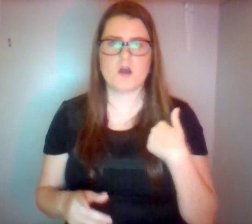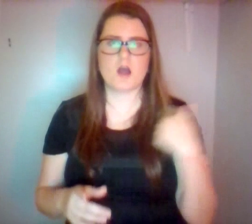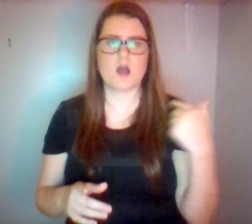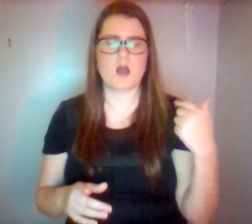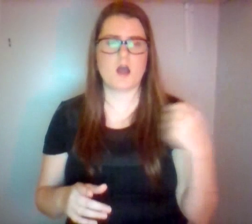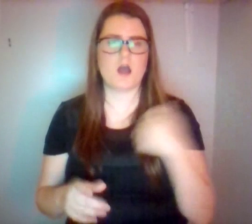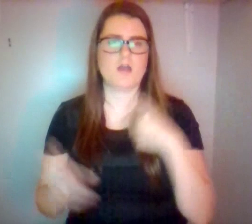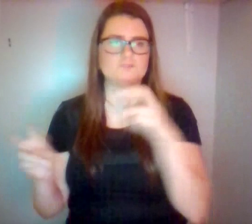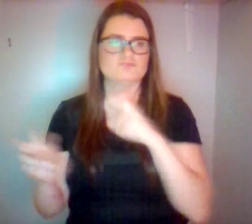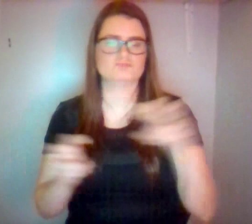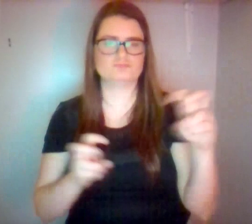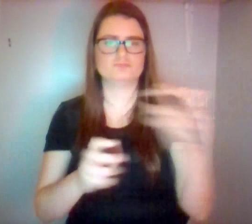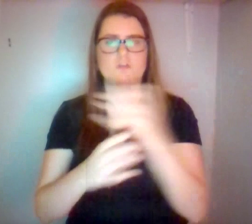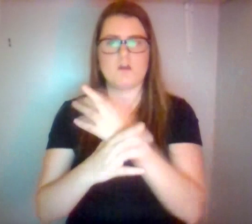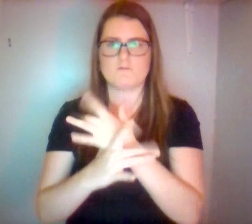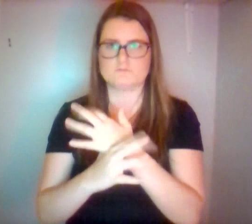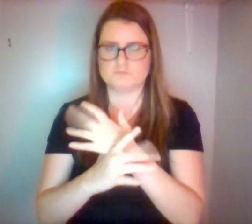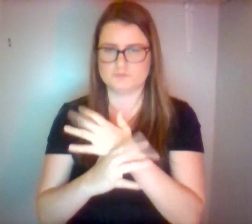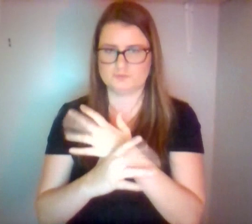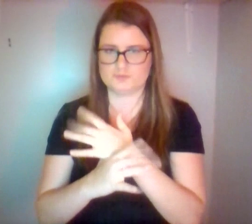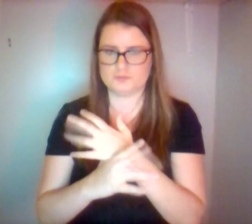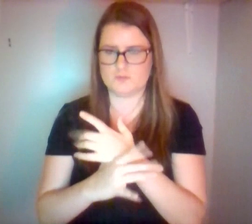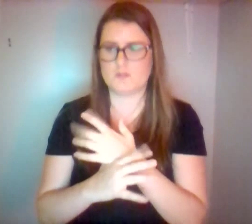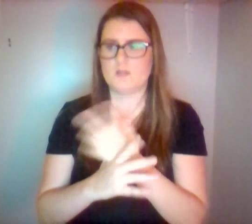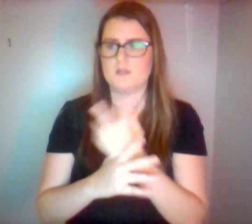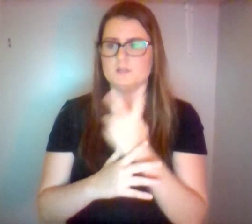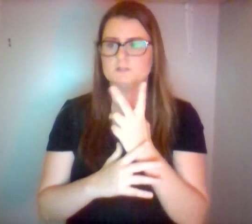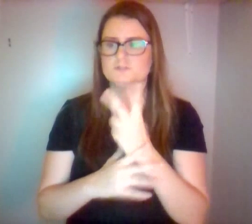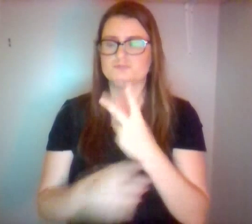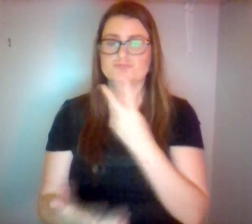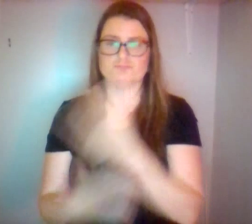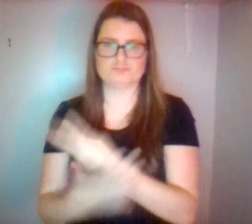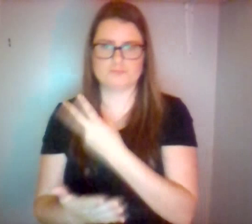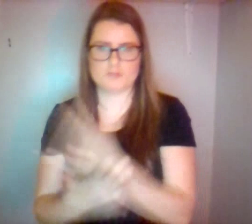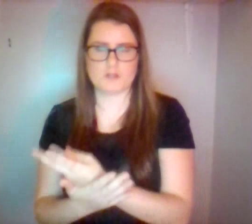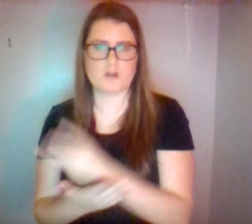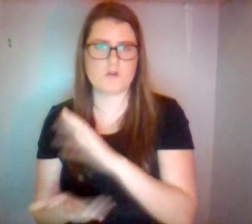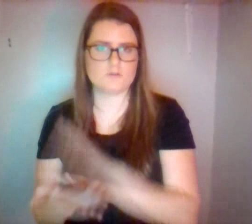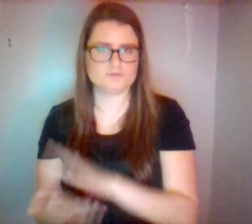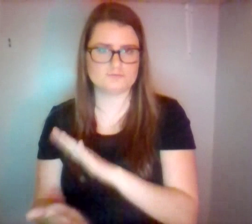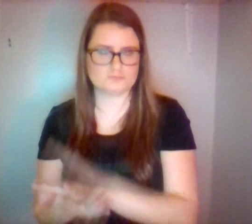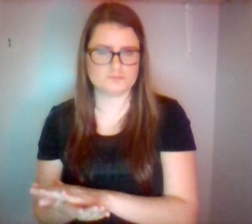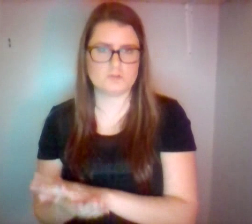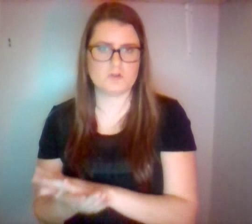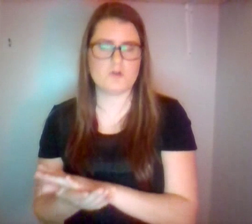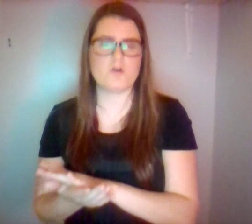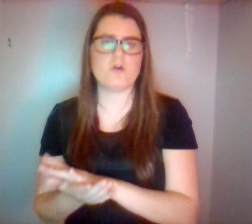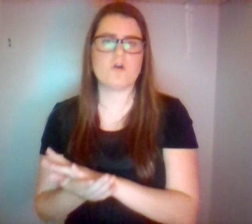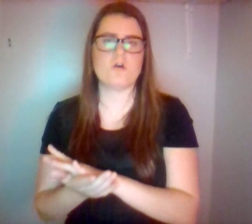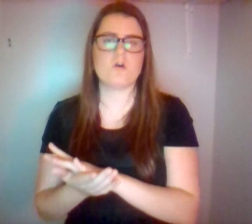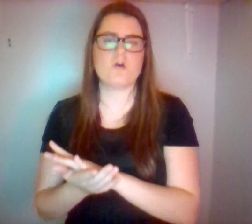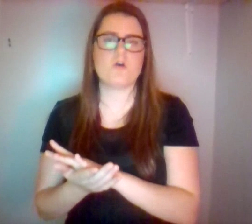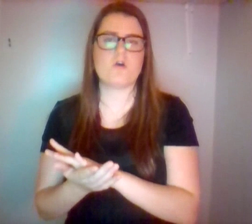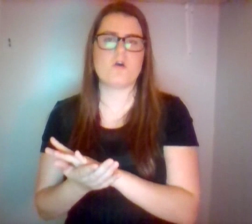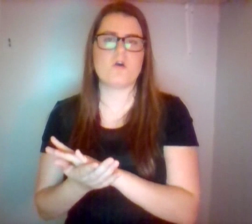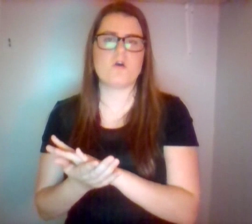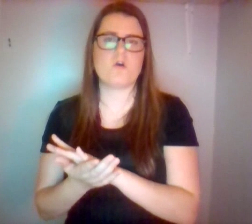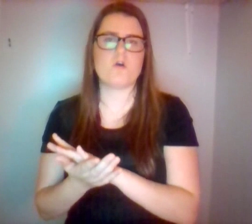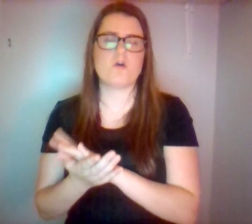years old. I turned 28 just before I finished. So I've been in school for 28 years almost. Home in school.